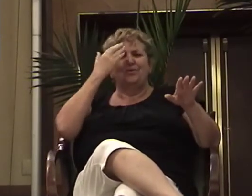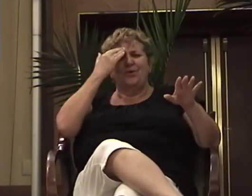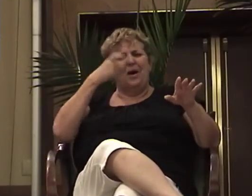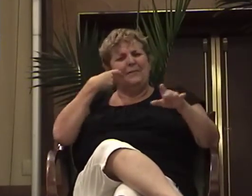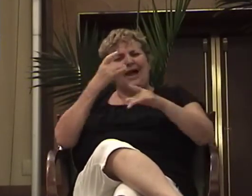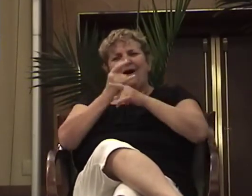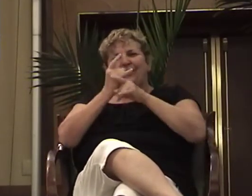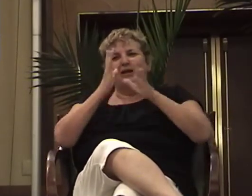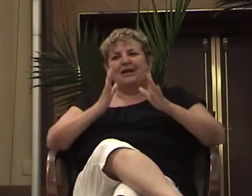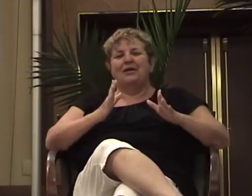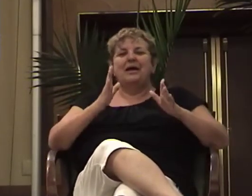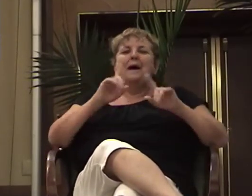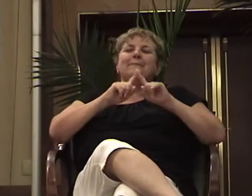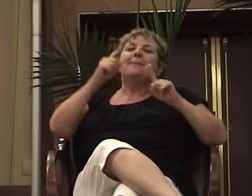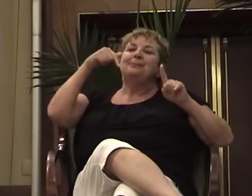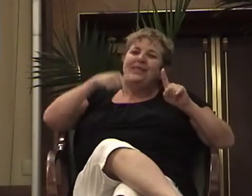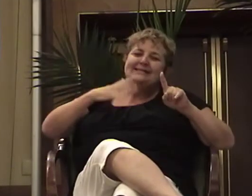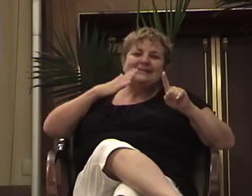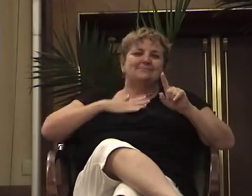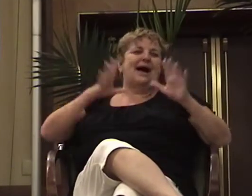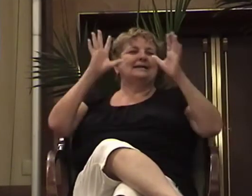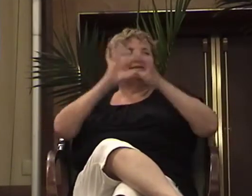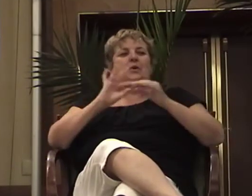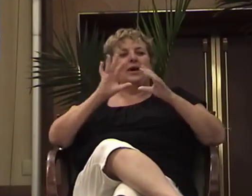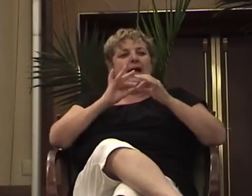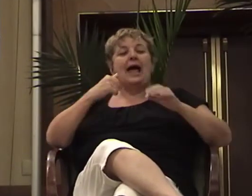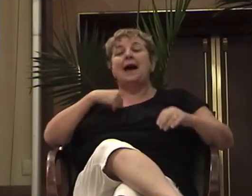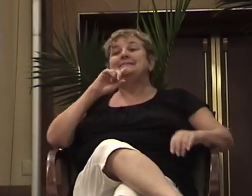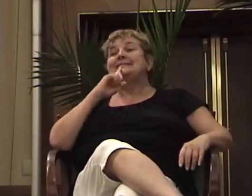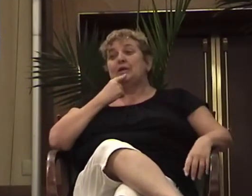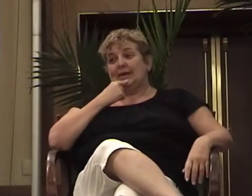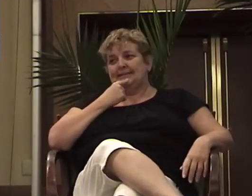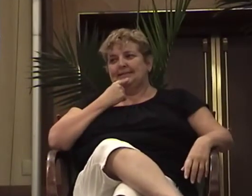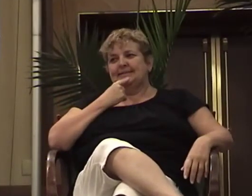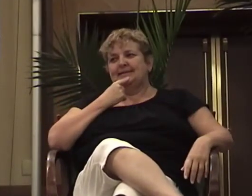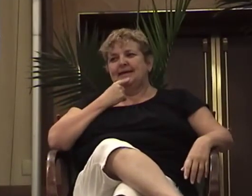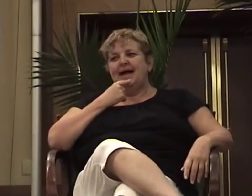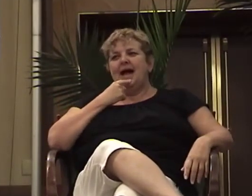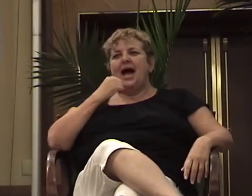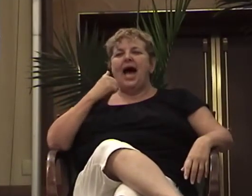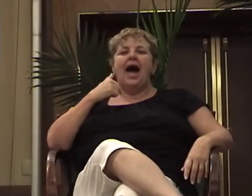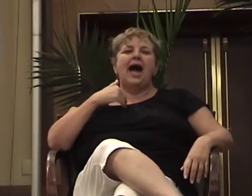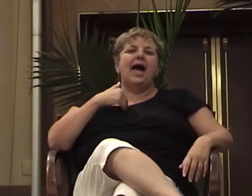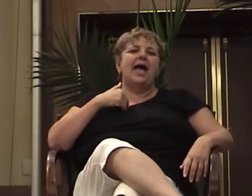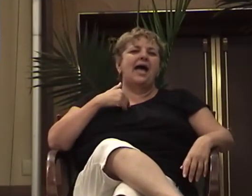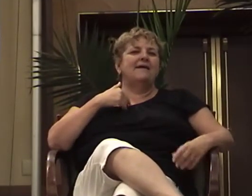is my story. And I'm serious. I got all the thousands of letters that the committee sent me, and